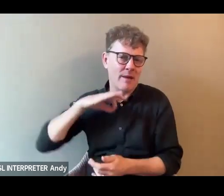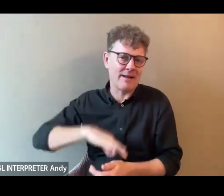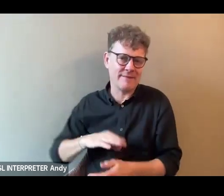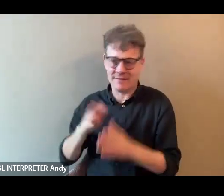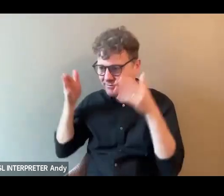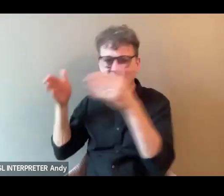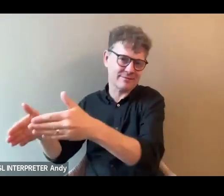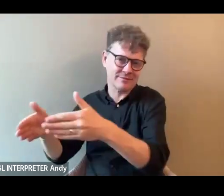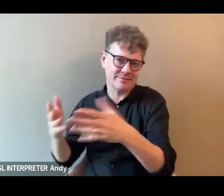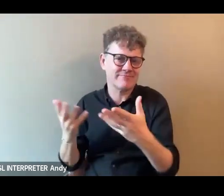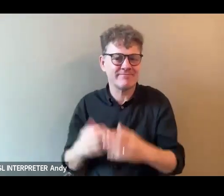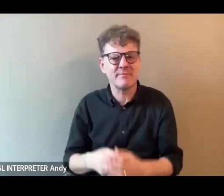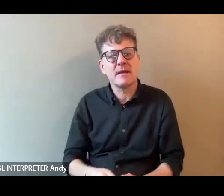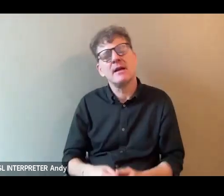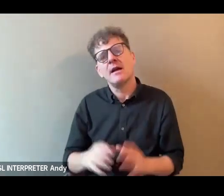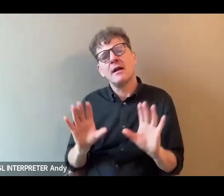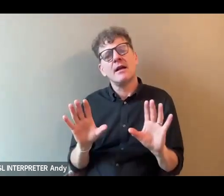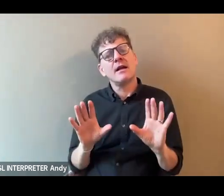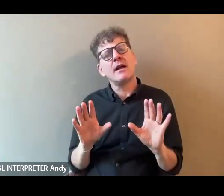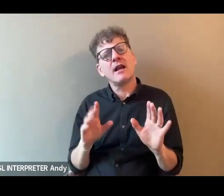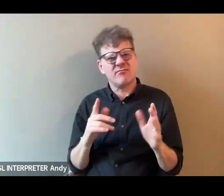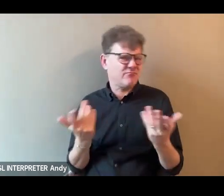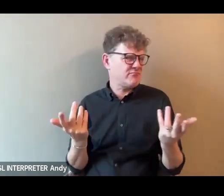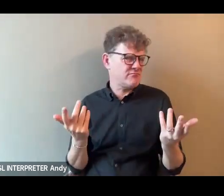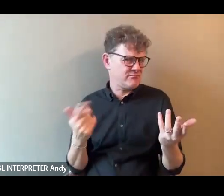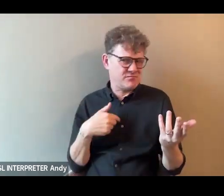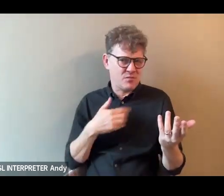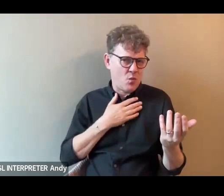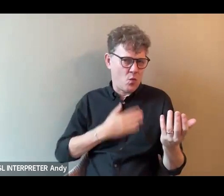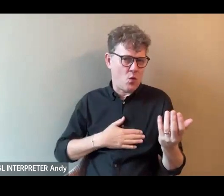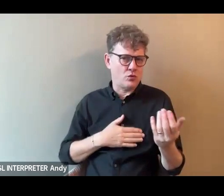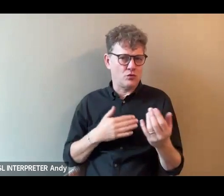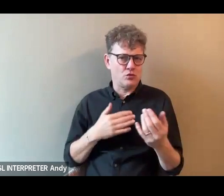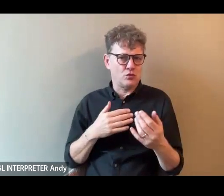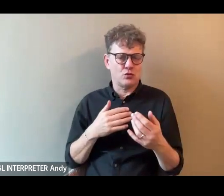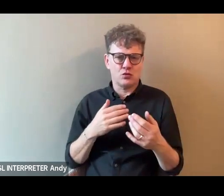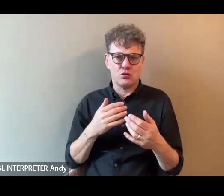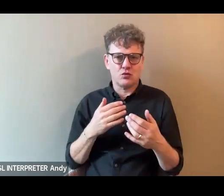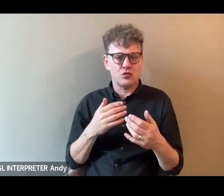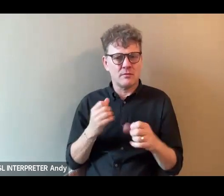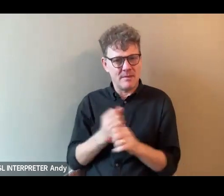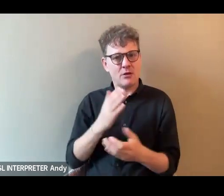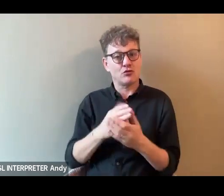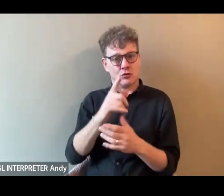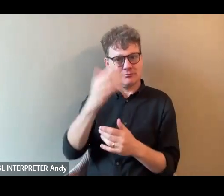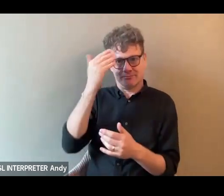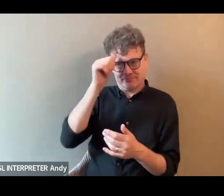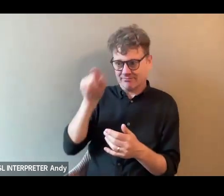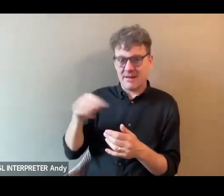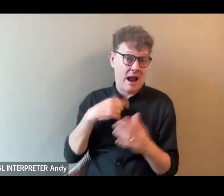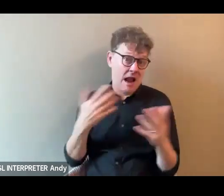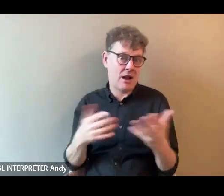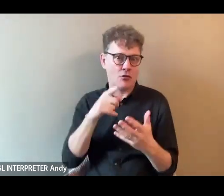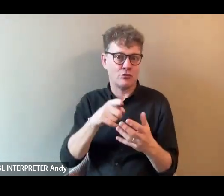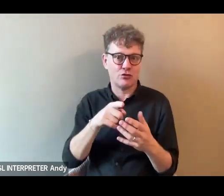this. So just to kind of give that a heads up, I just wanted to kind of make sure and really encourage people to do this. I think the sessions